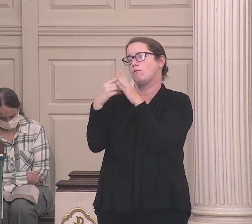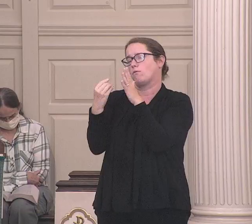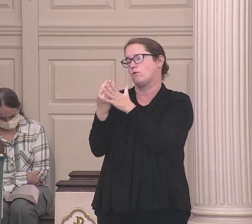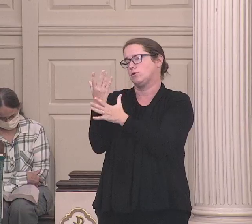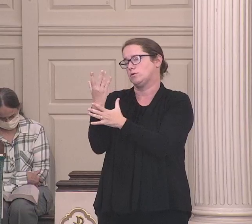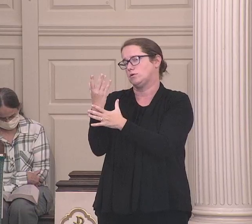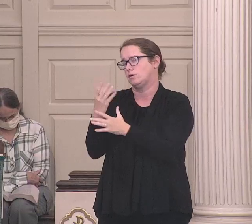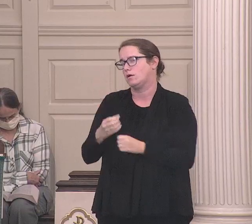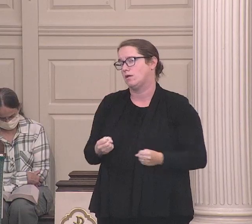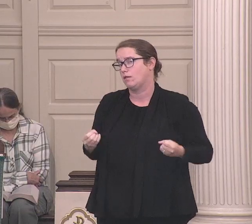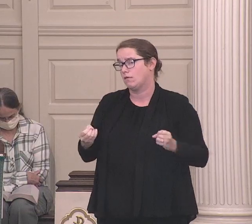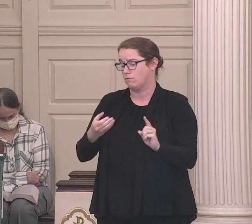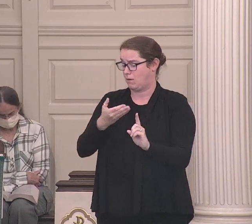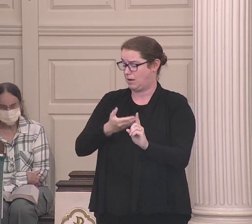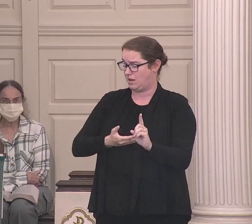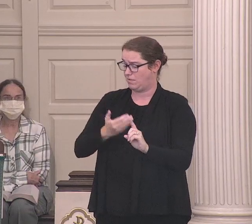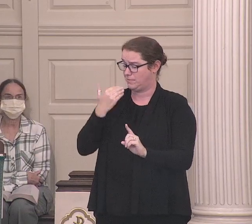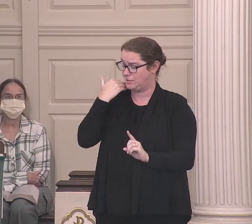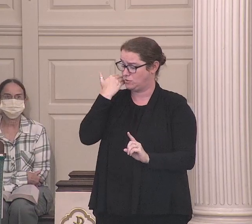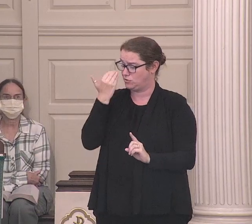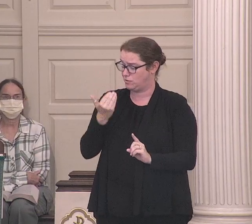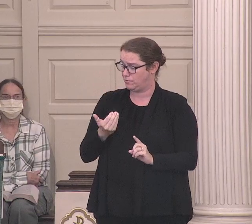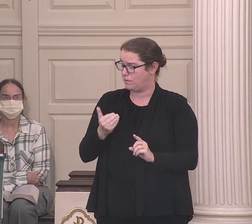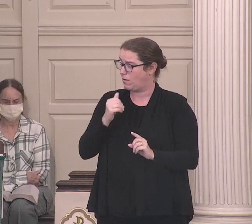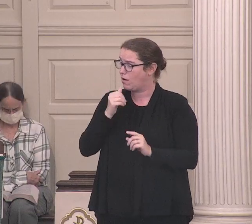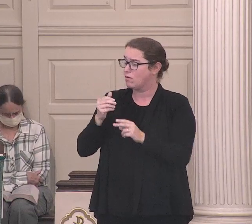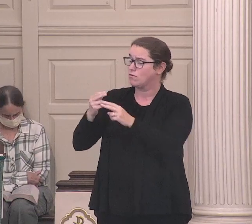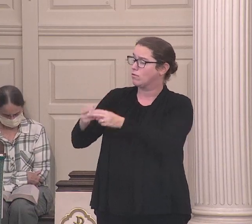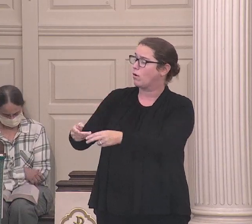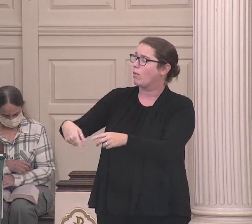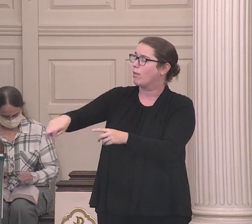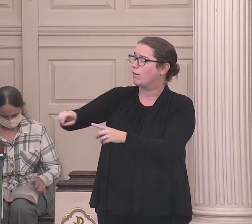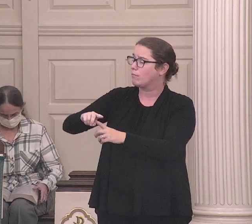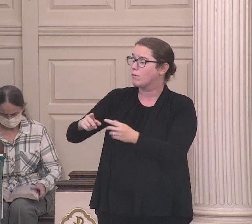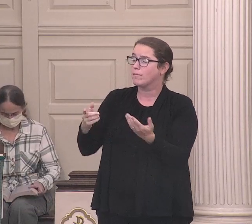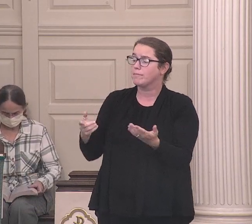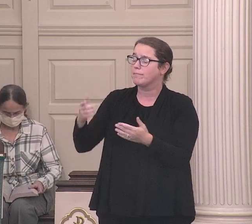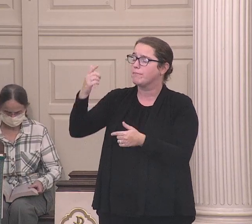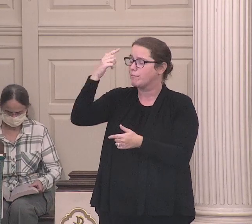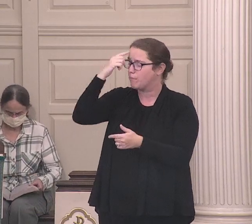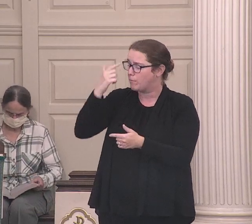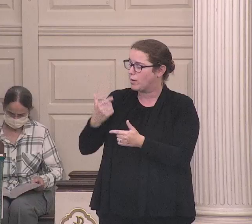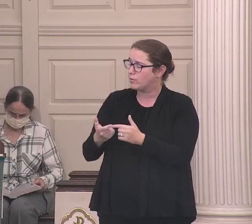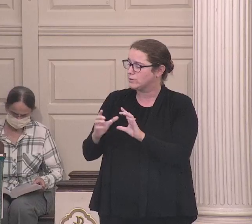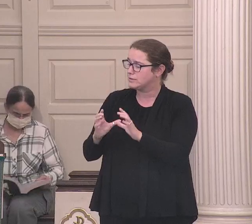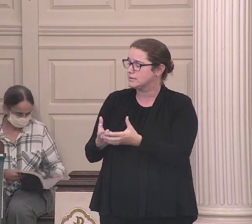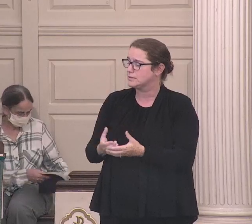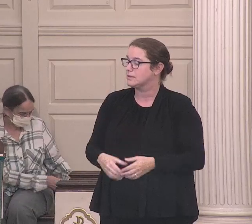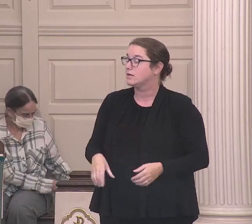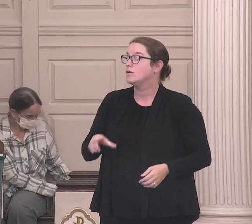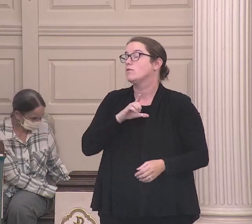Therefore, he is not ashamed to call them brothers. The word of the Lord.